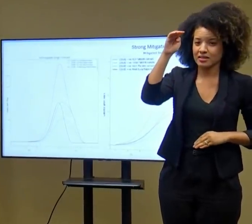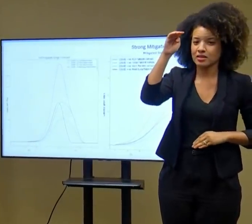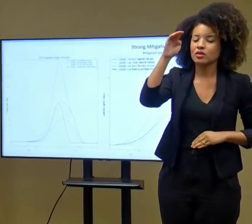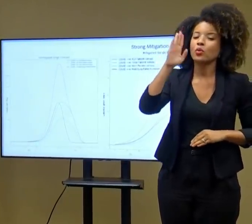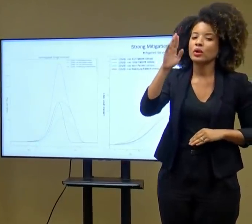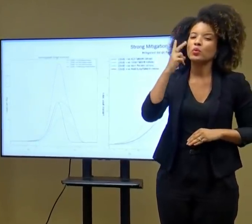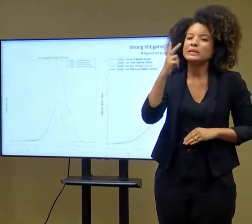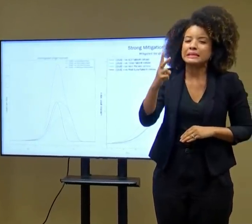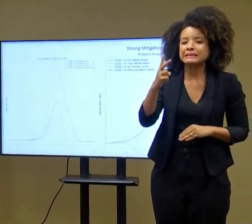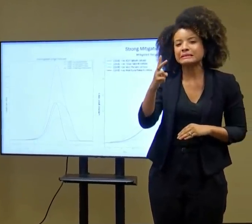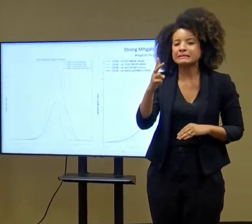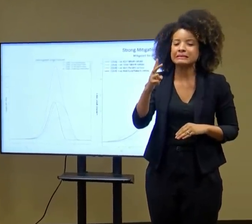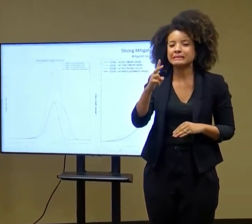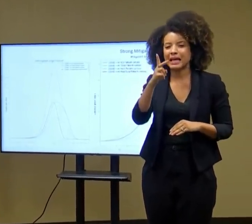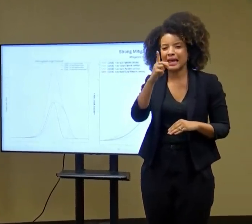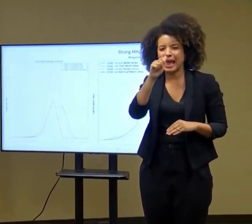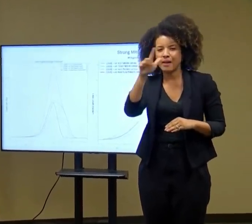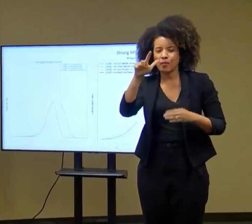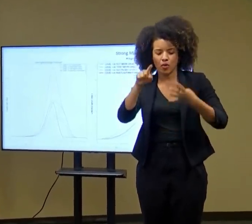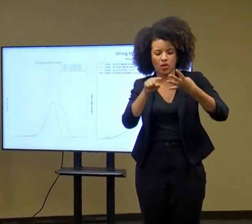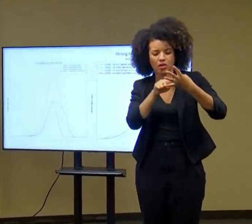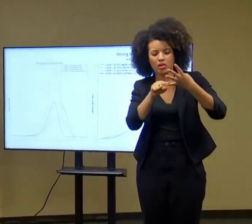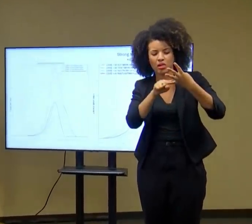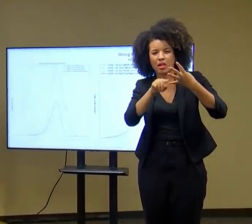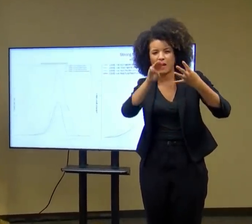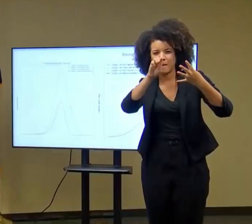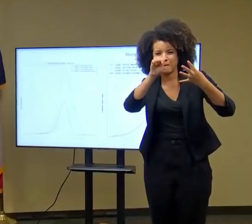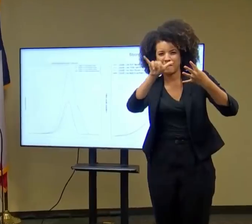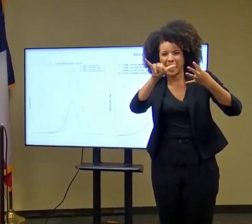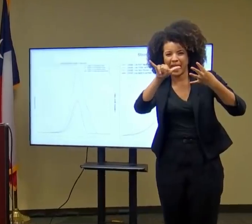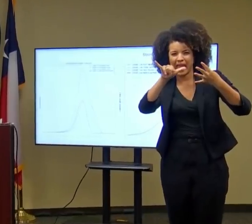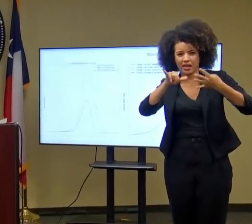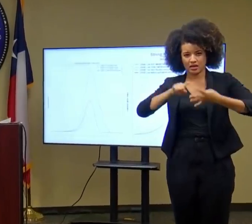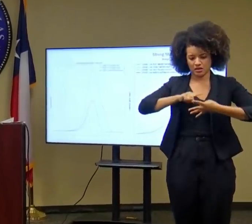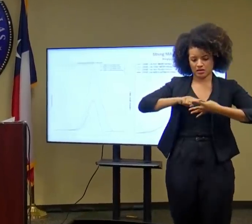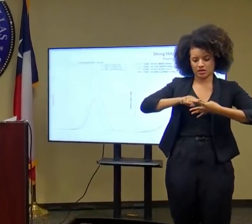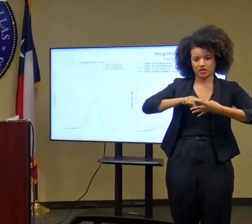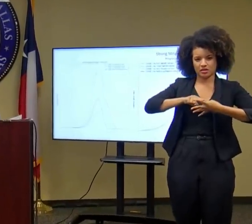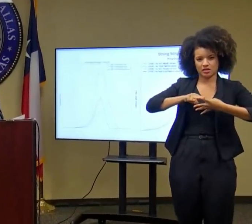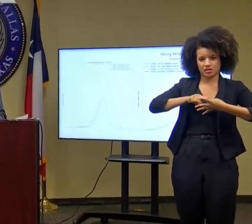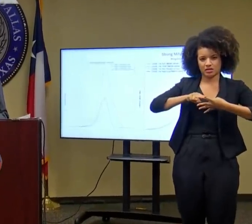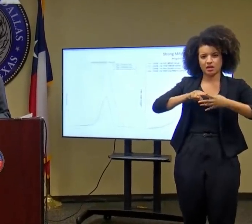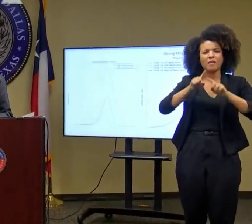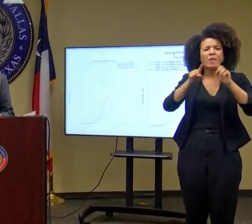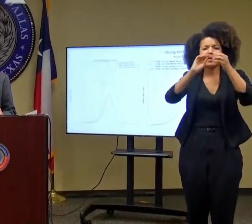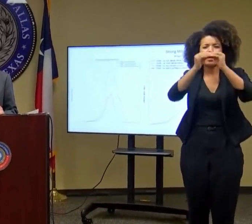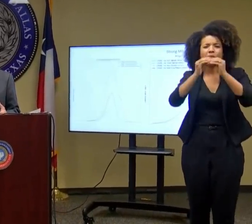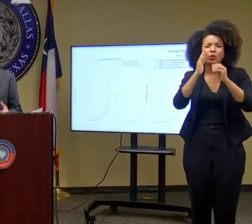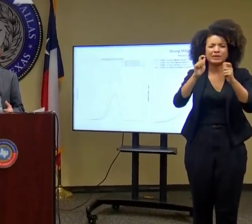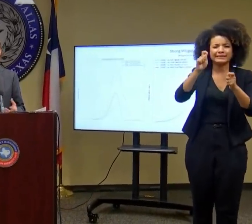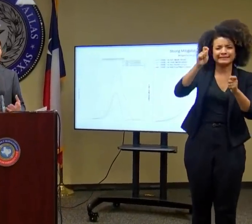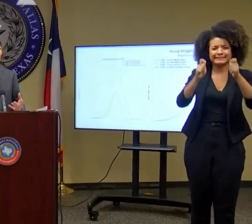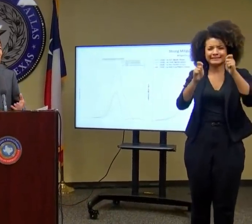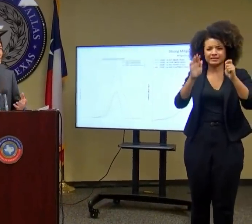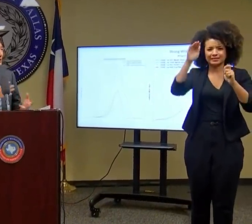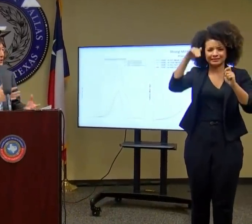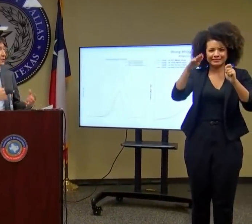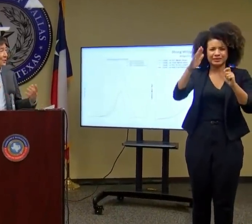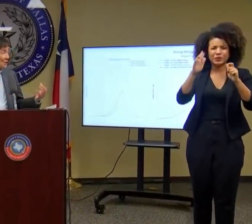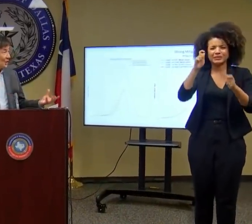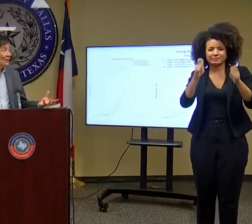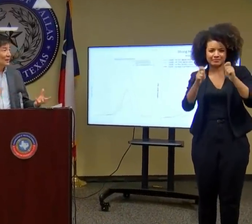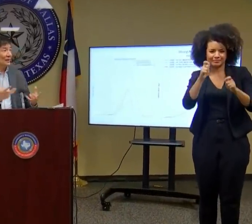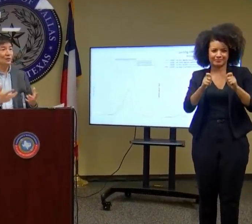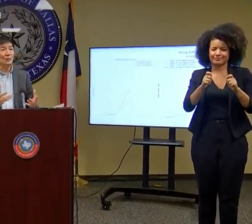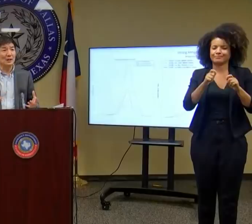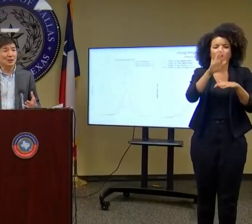April, early May. But these are all subject to continued refinement as we get more information. All the